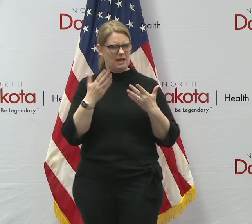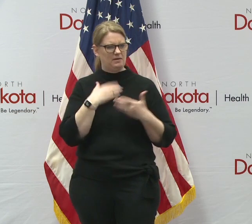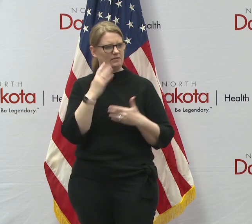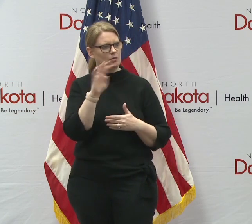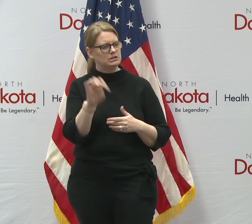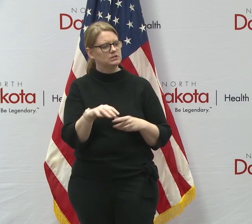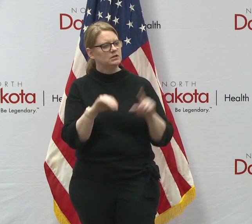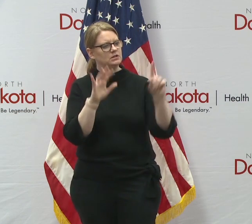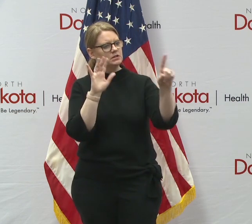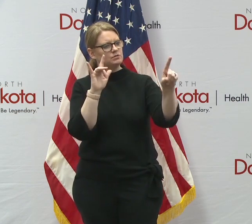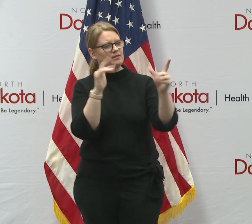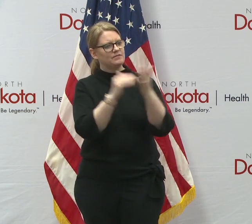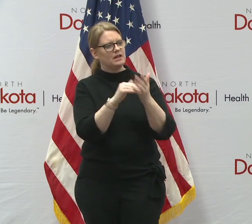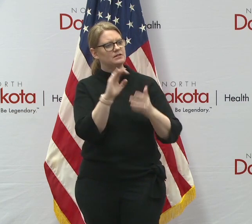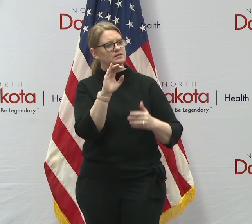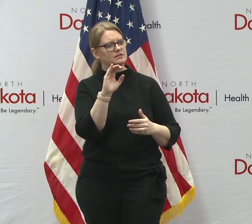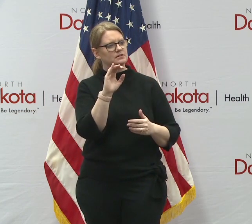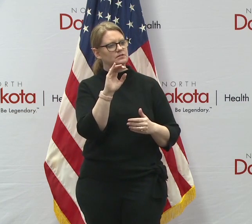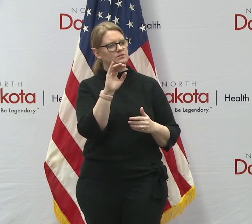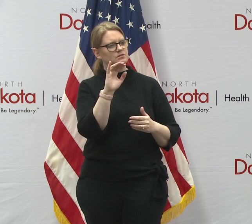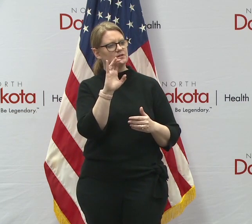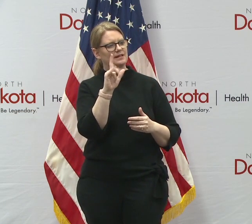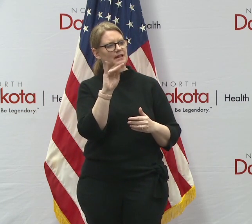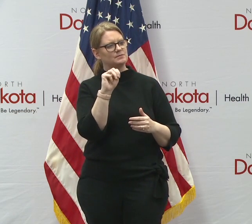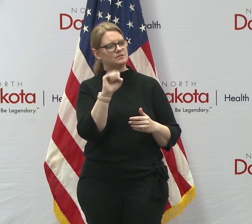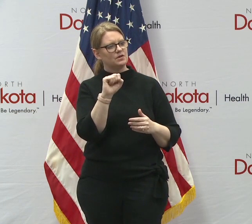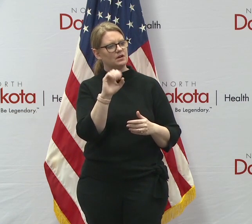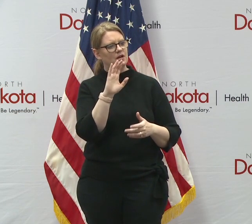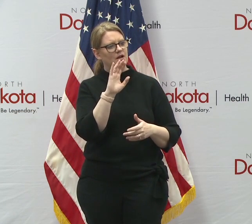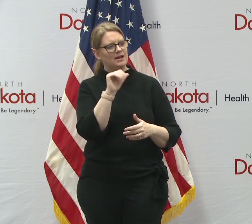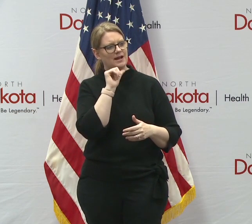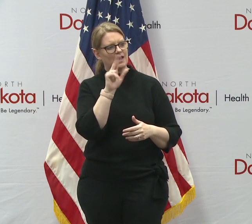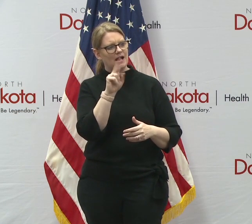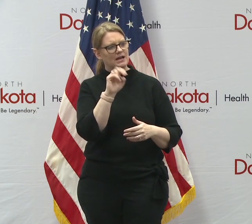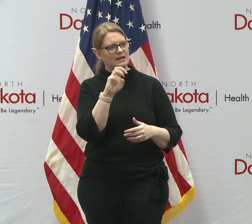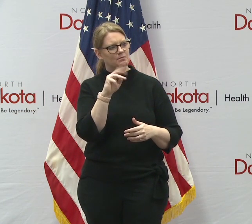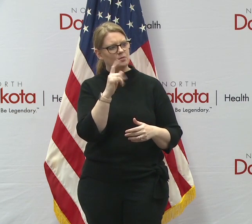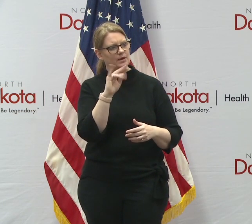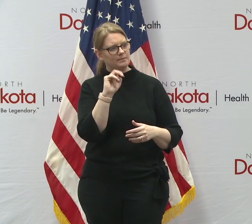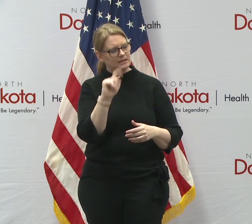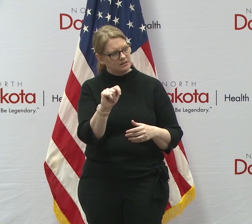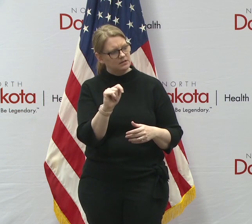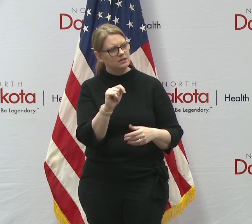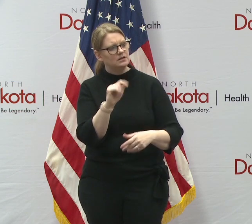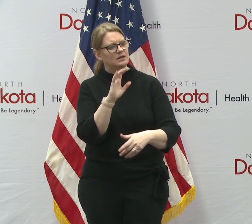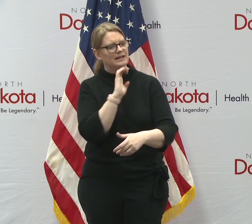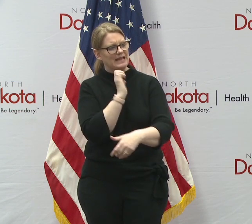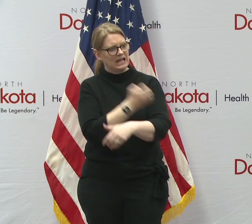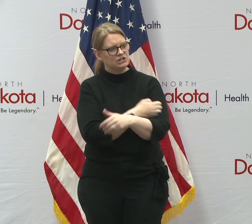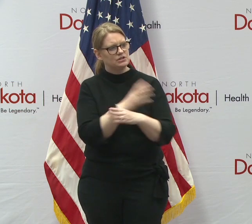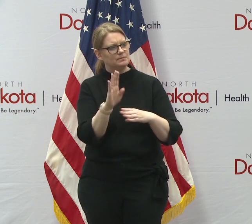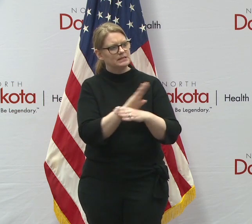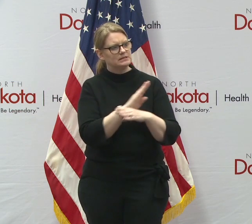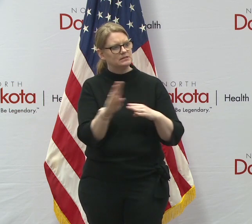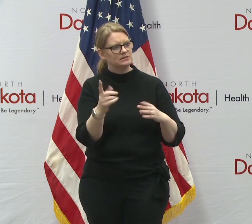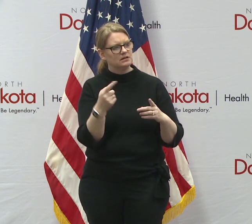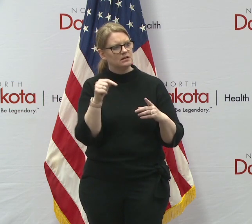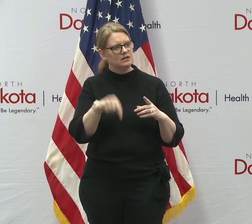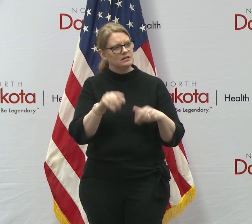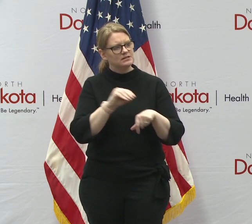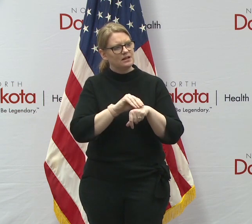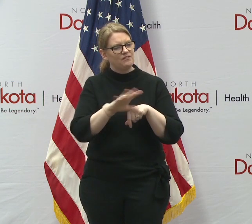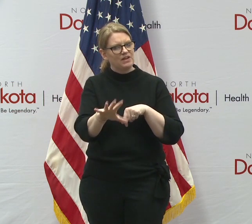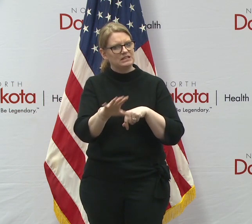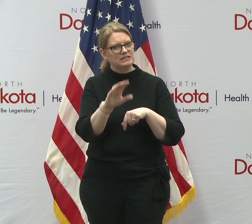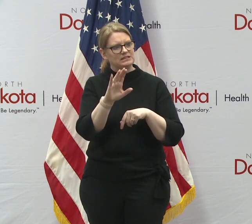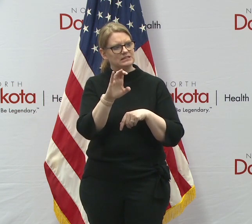Nearly 25,000 claims for unemployment, a lot of them in the energy sector where a lot of people are moving around. How do you see this kind of thing affecting the census